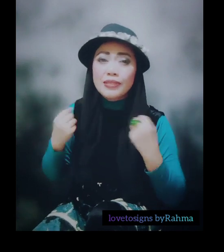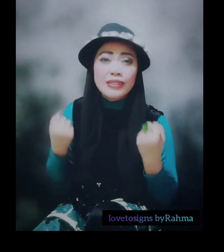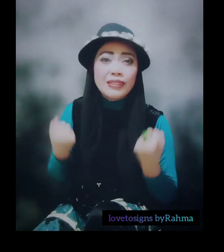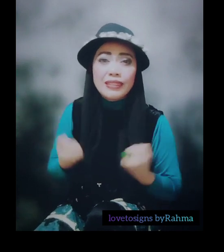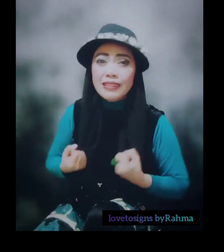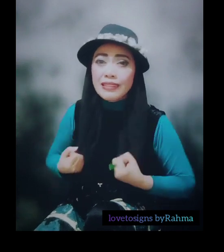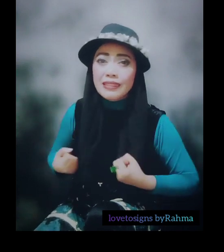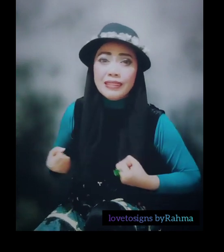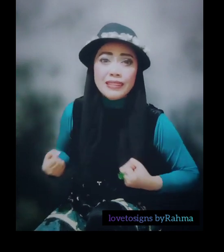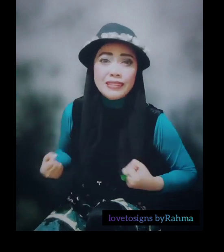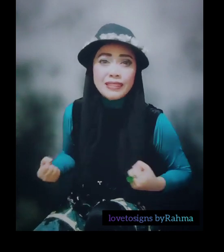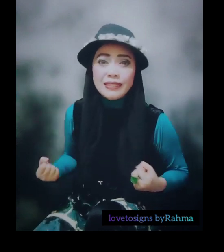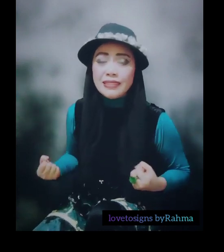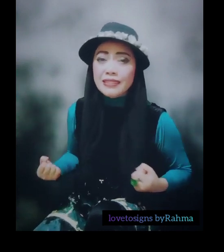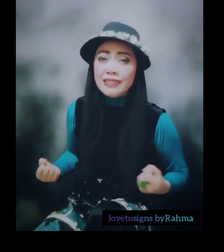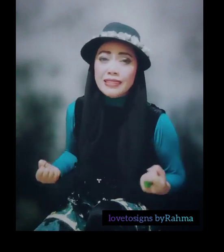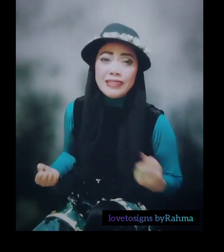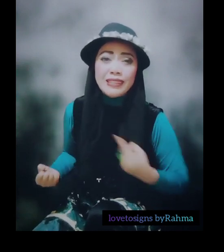discover.